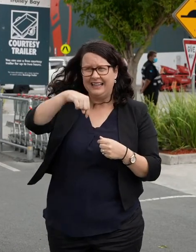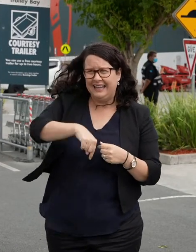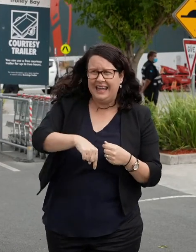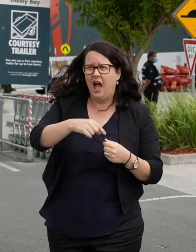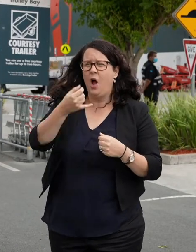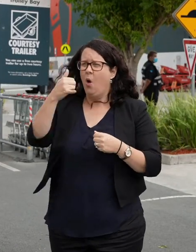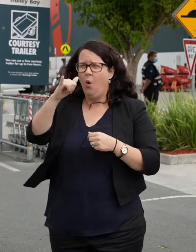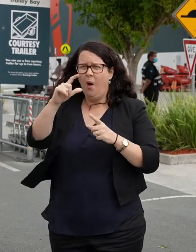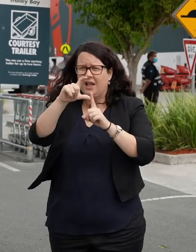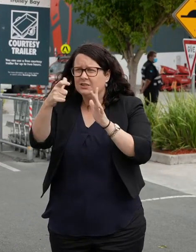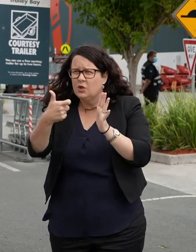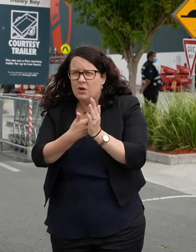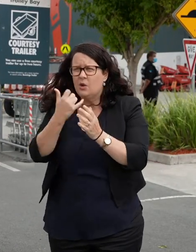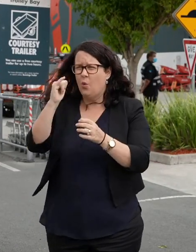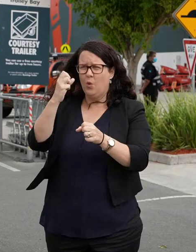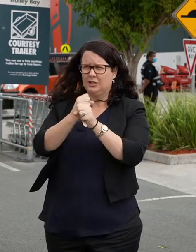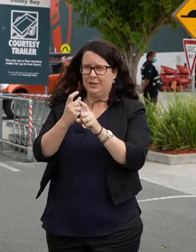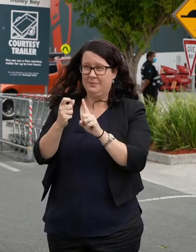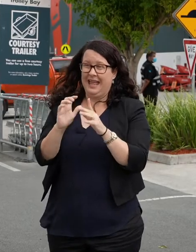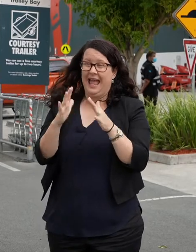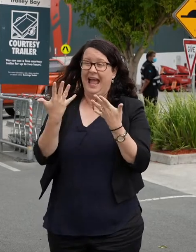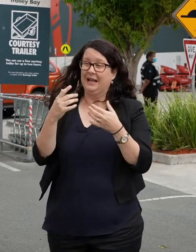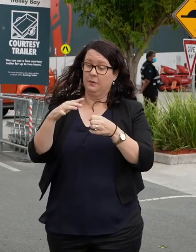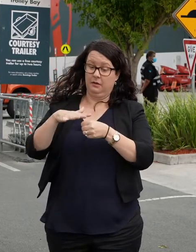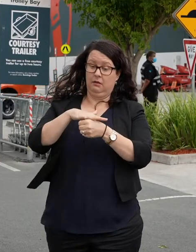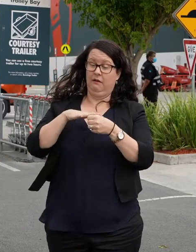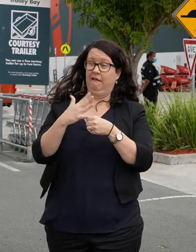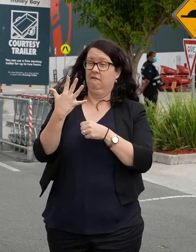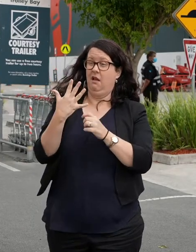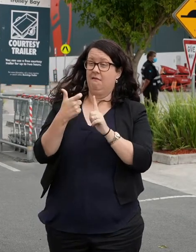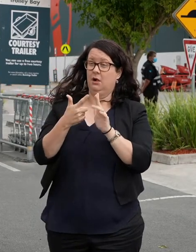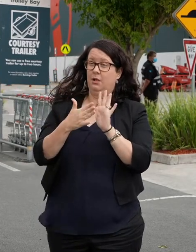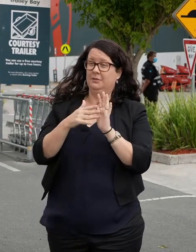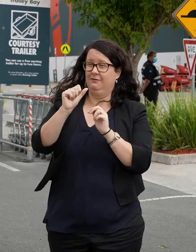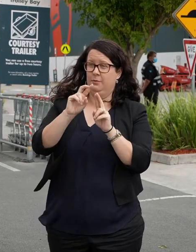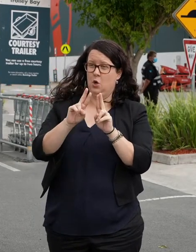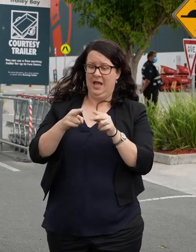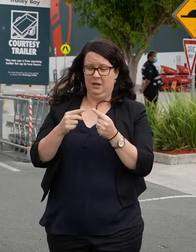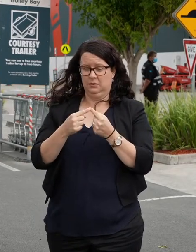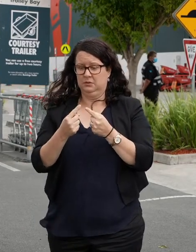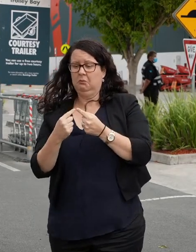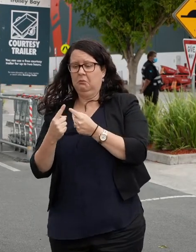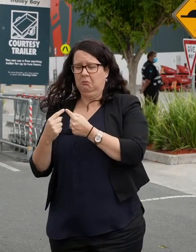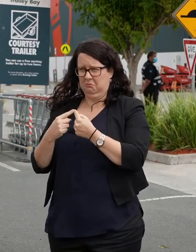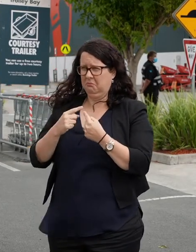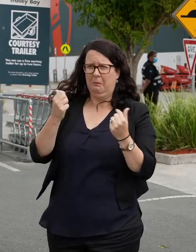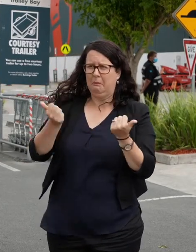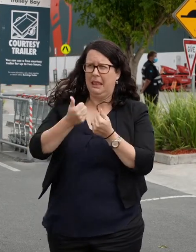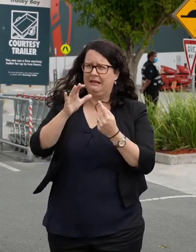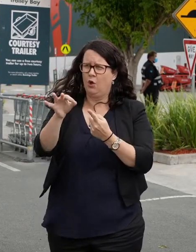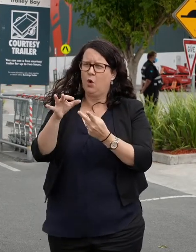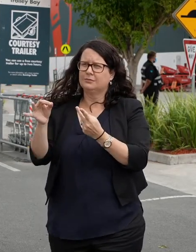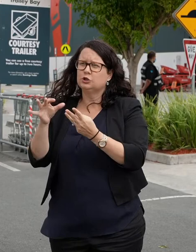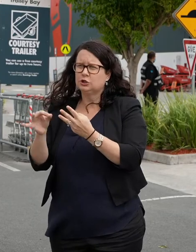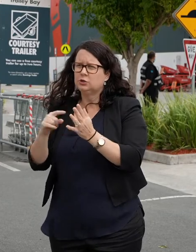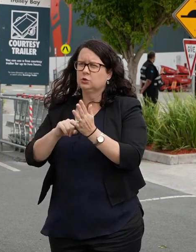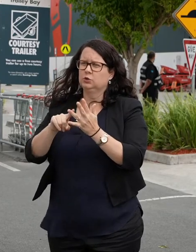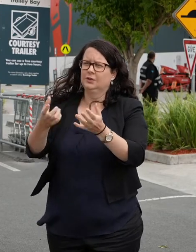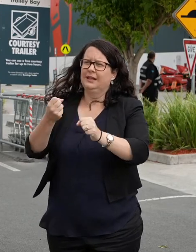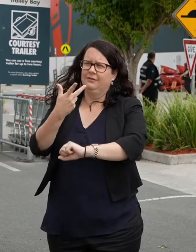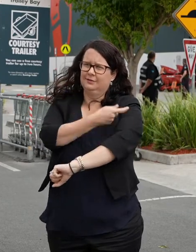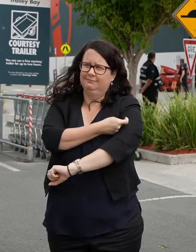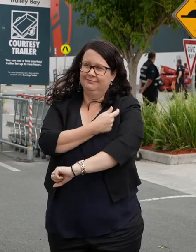than 5 kilometres, I think, in Brisbane without running into somewhere where you can get vaccinated within the half hour. And really great to be here today